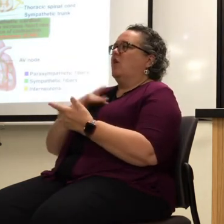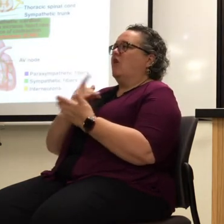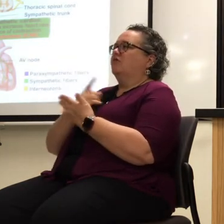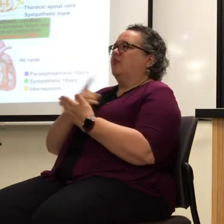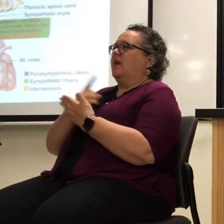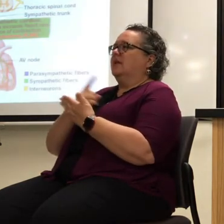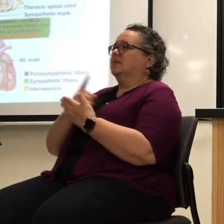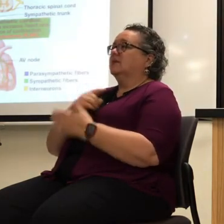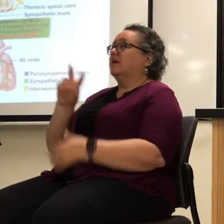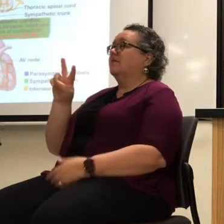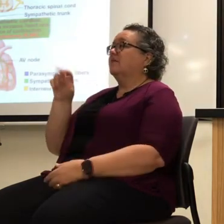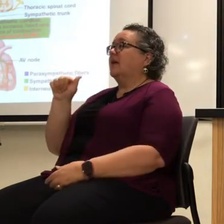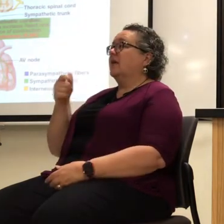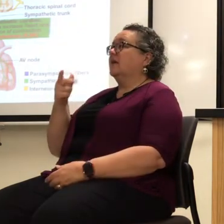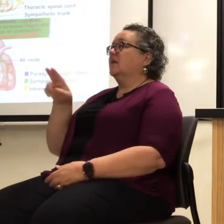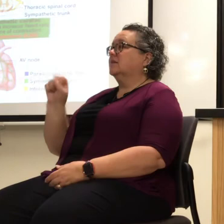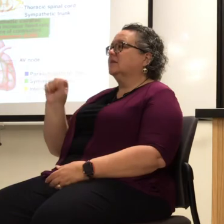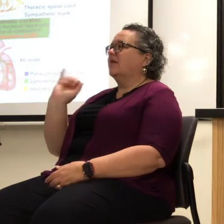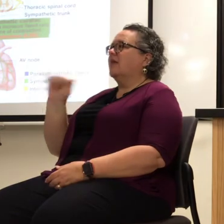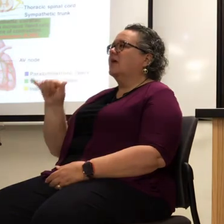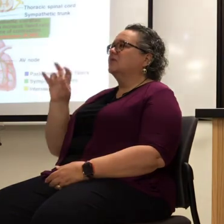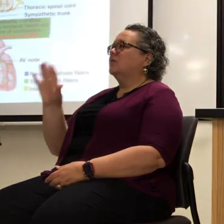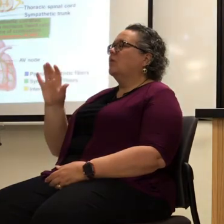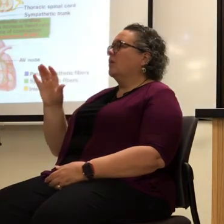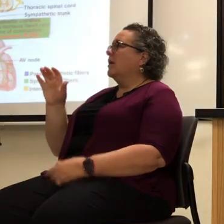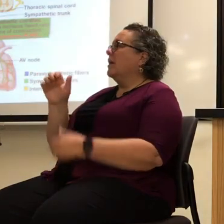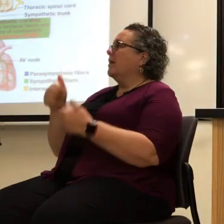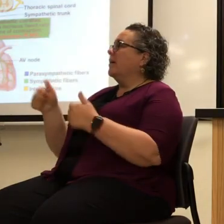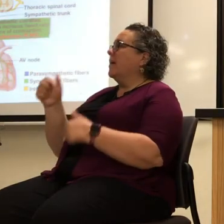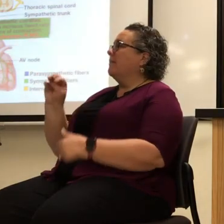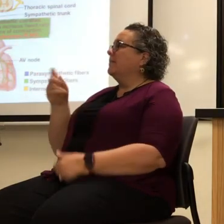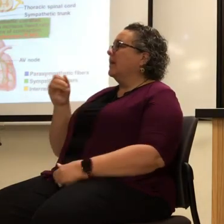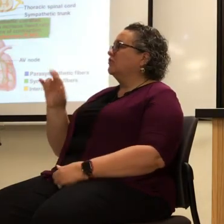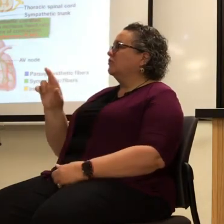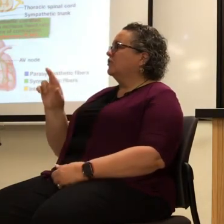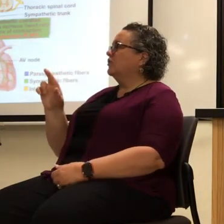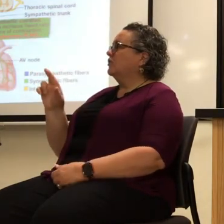vagus nerve is your major visceral efferent nerve.